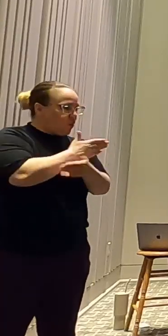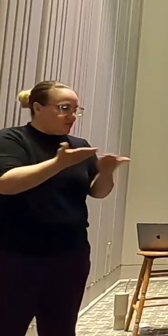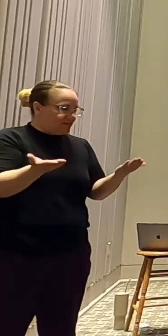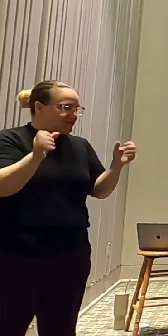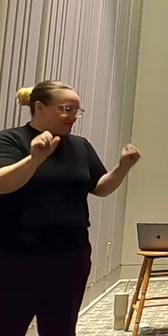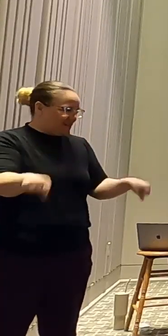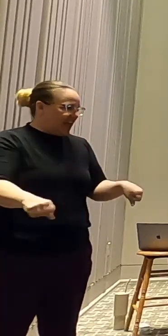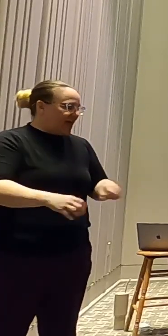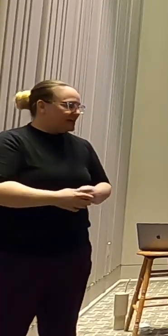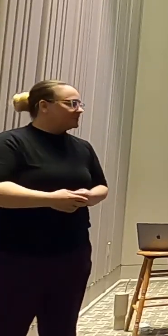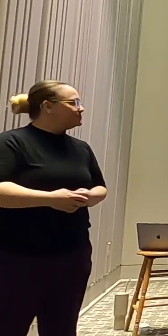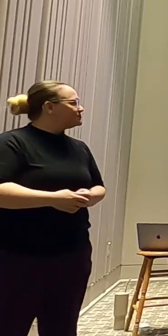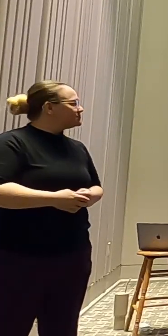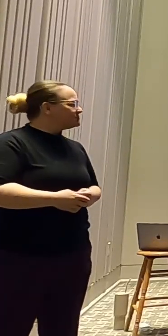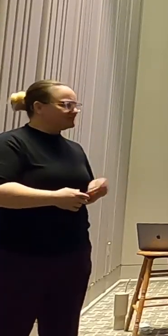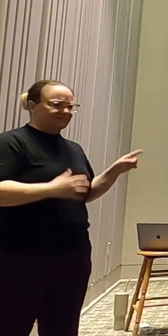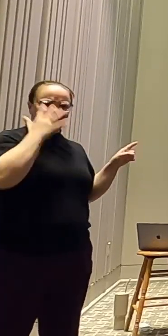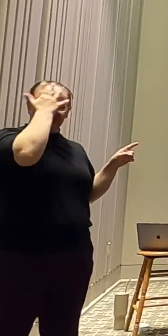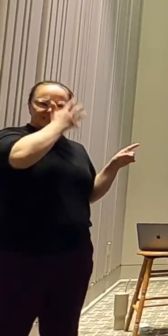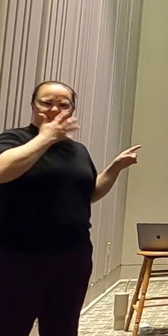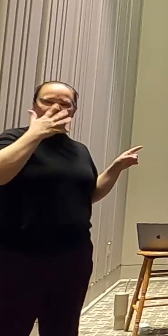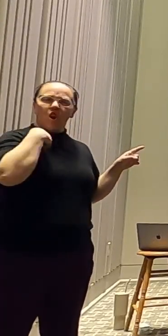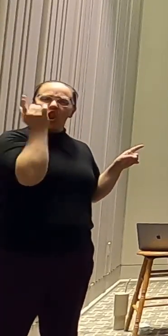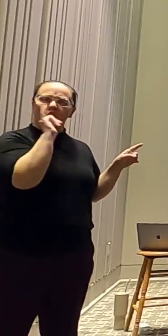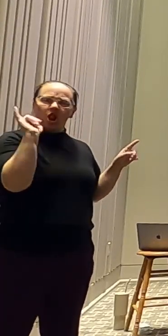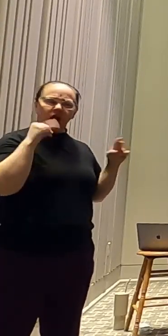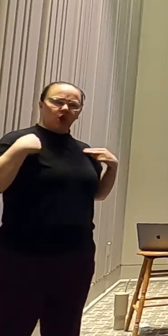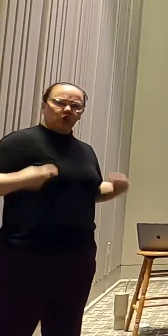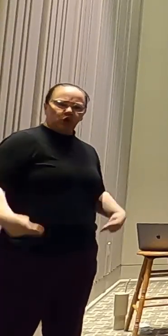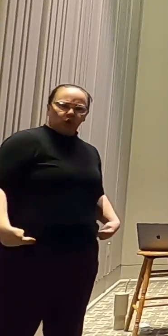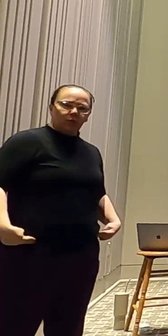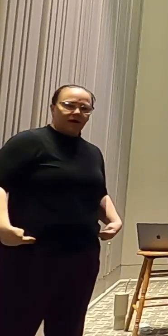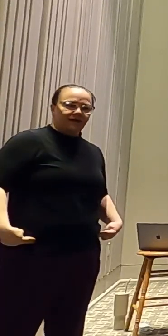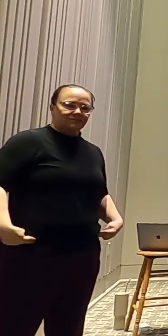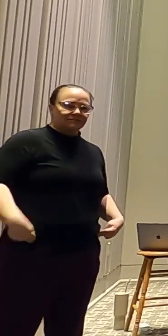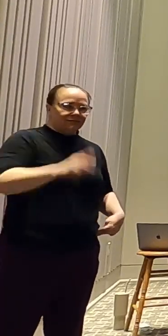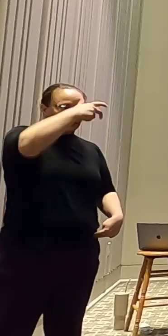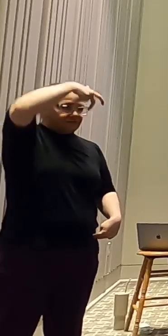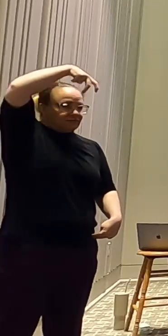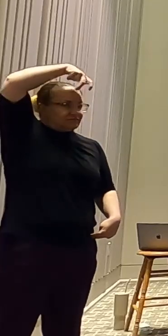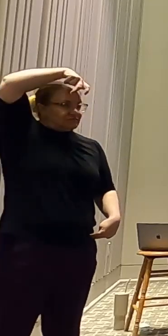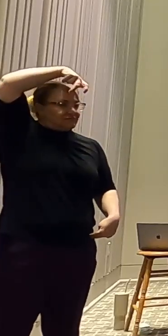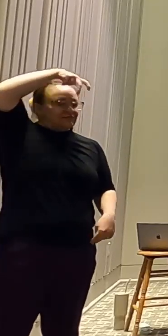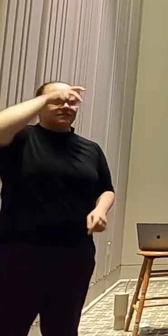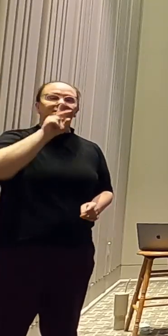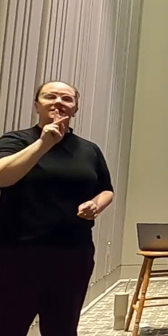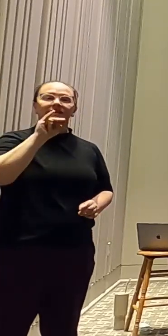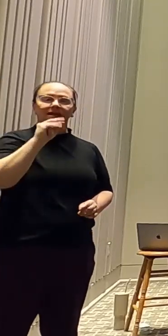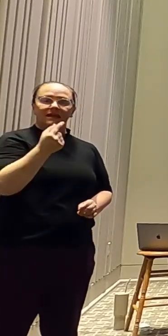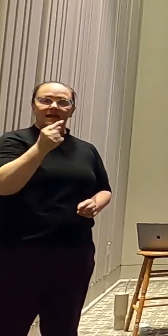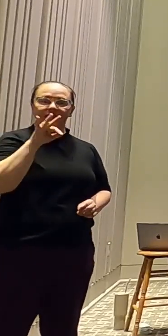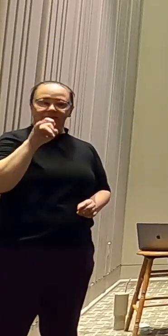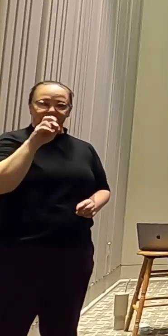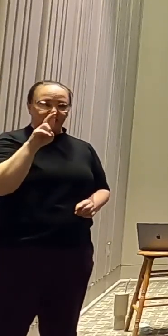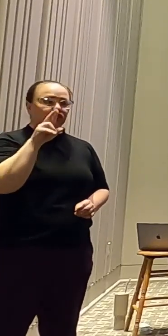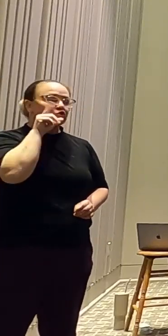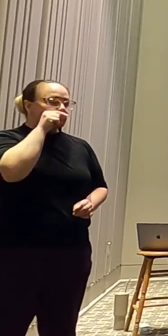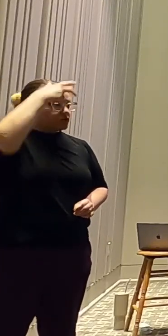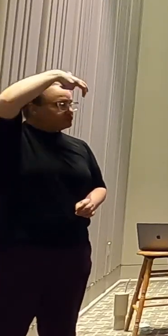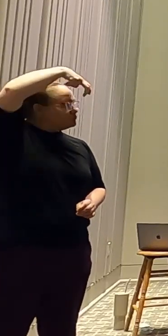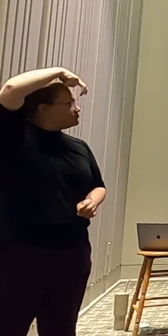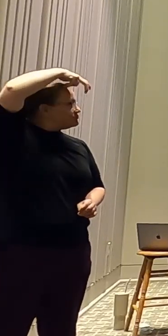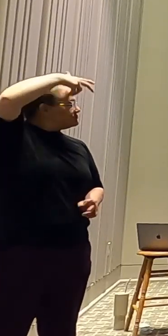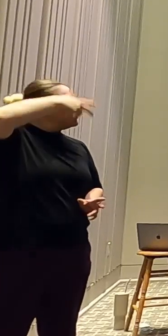the mask features a human face with a kingfisher bird atop the head. The face has been carved and painted to look like the features of